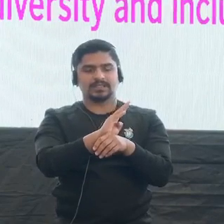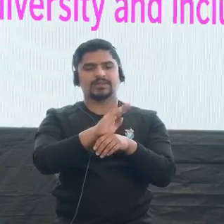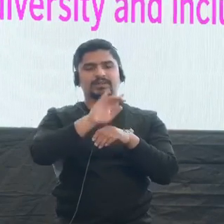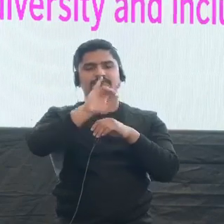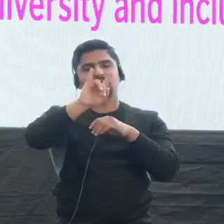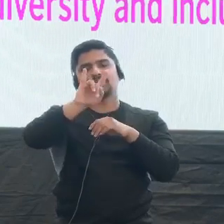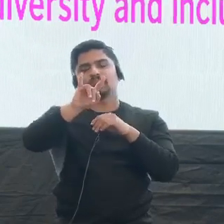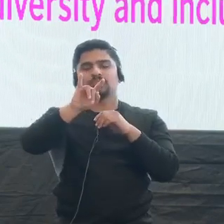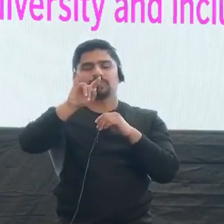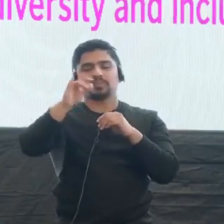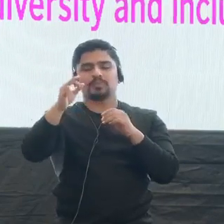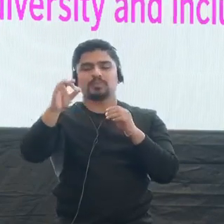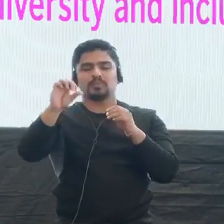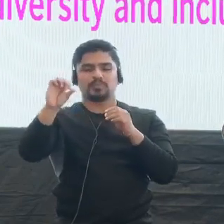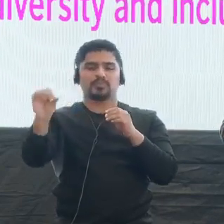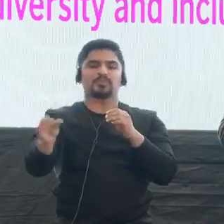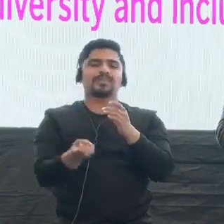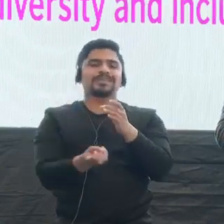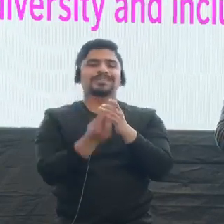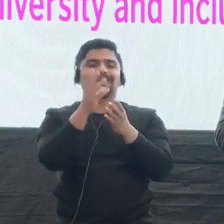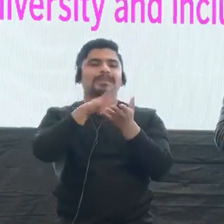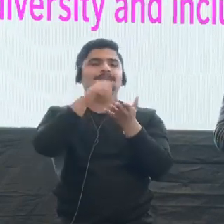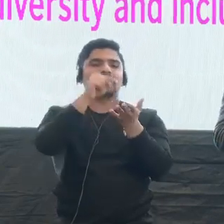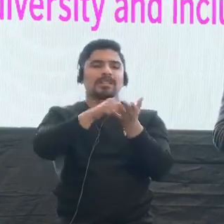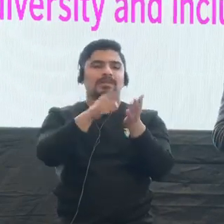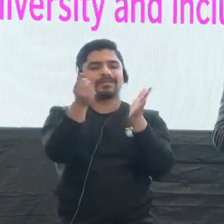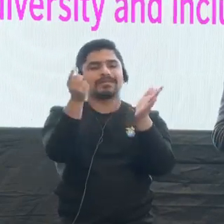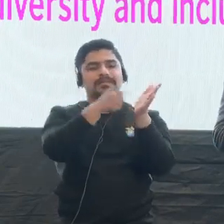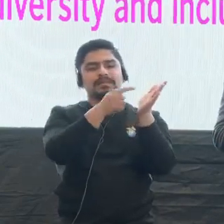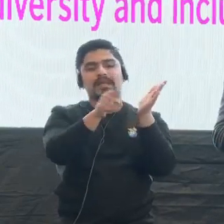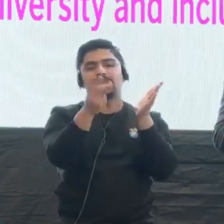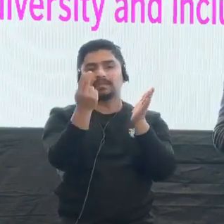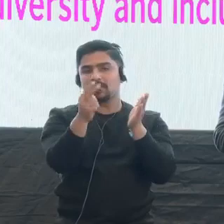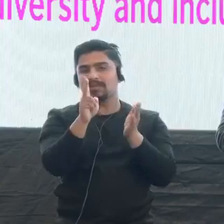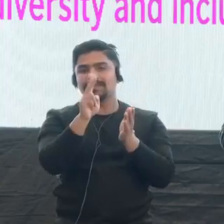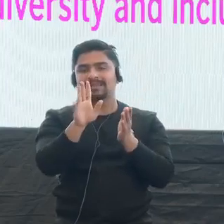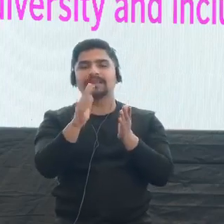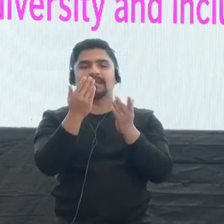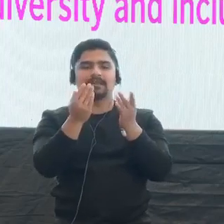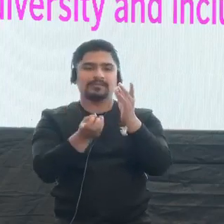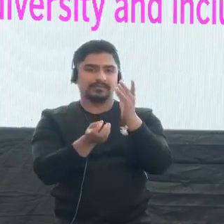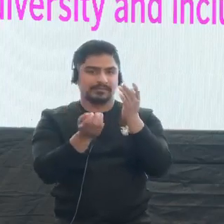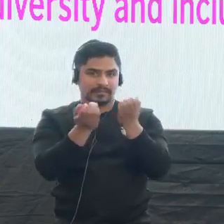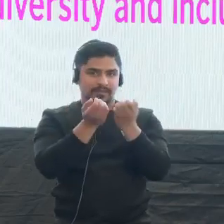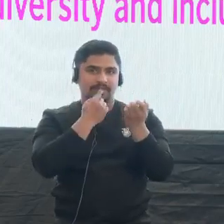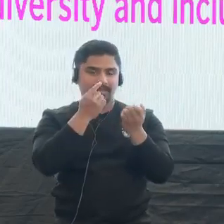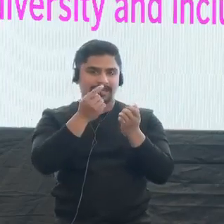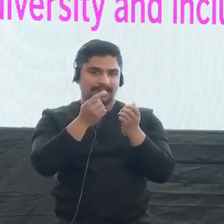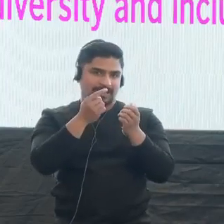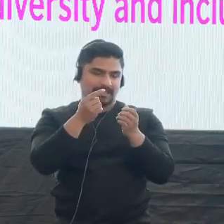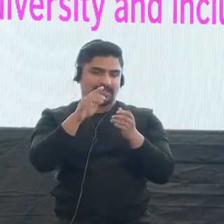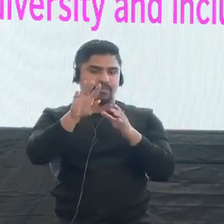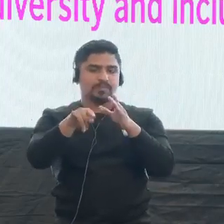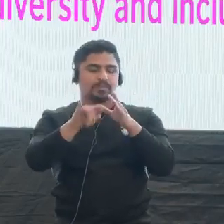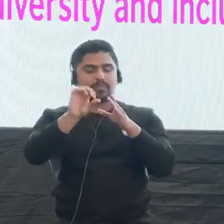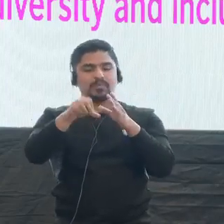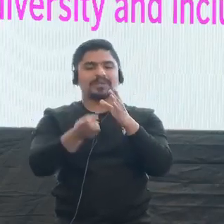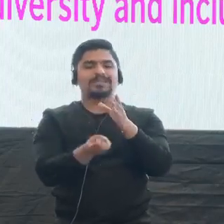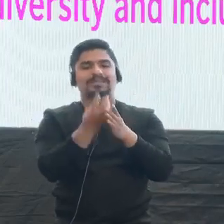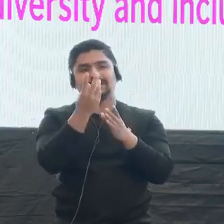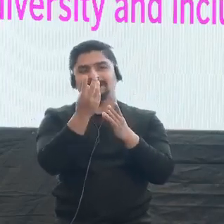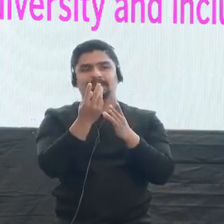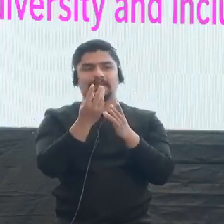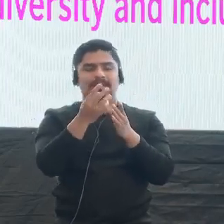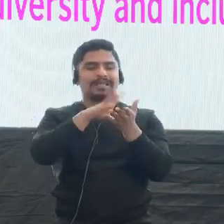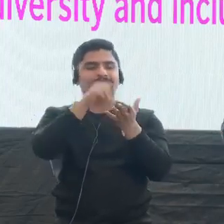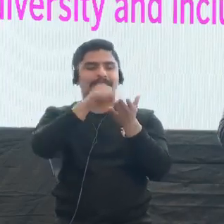and established Rehabilitation Council of India. It is just like our